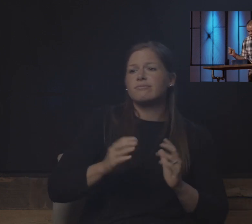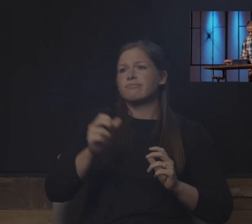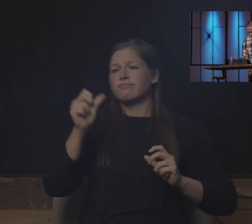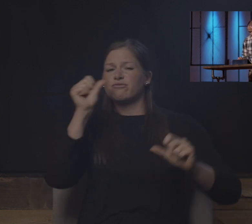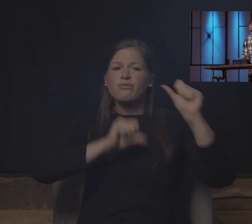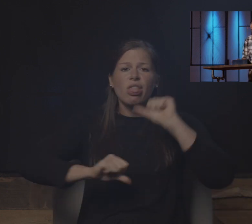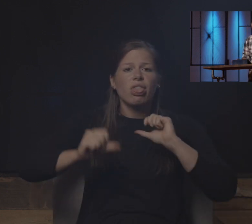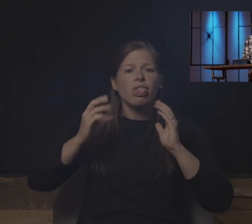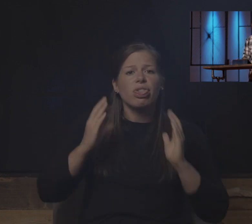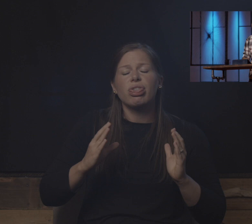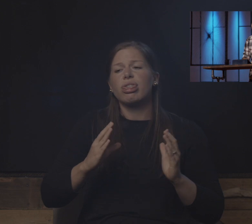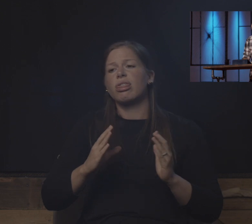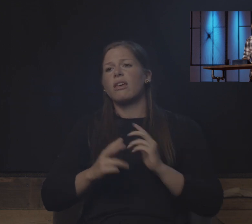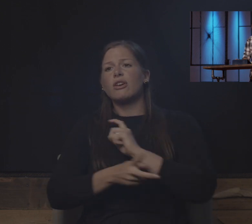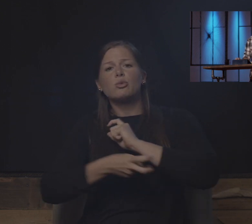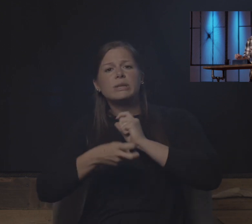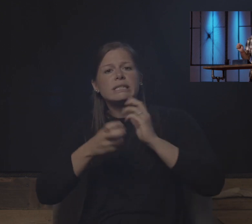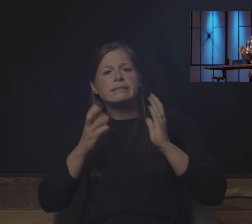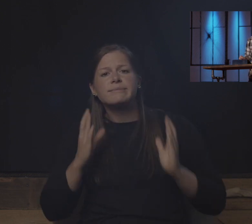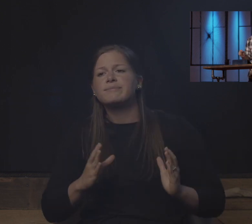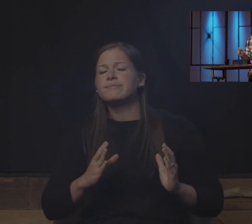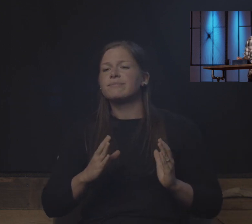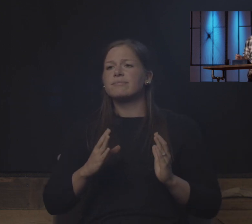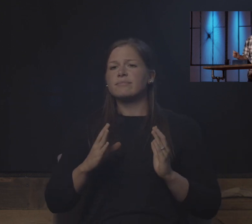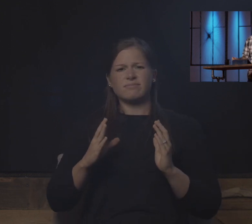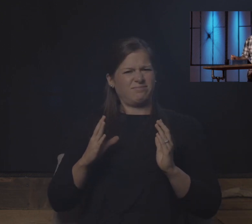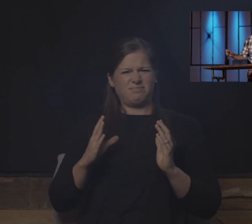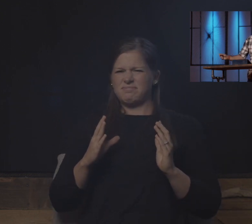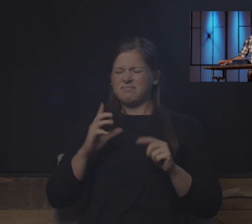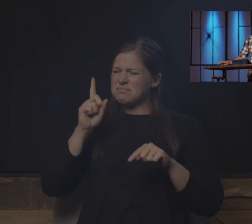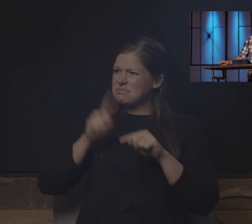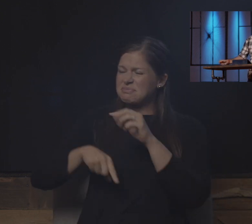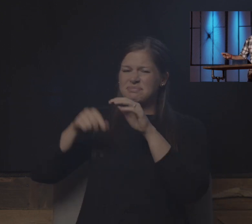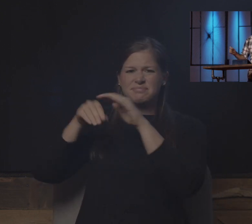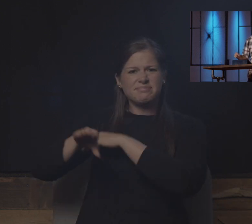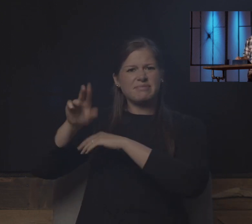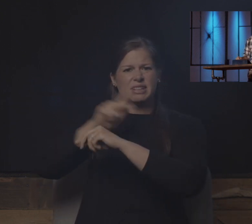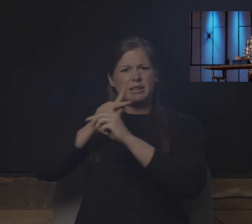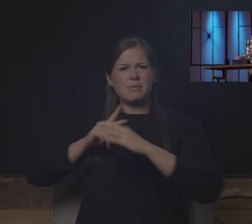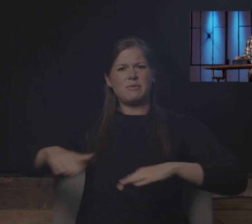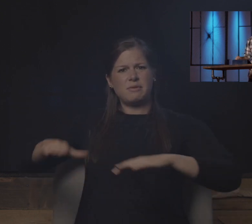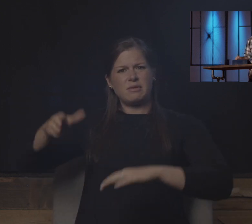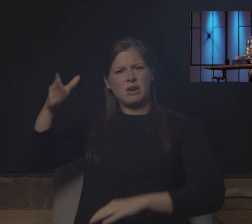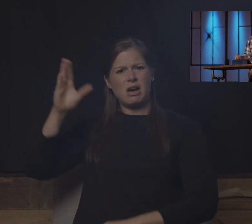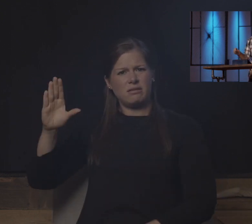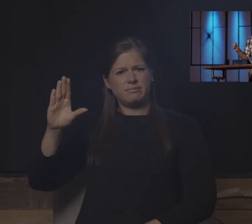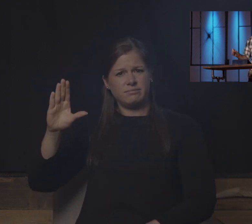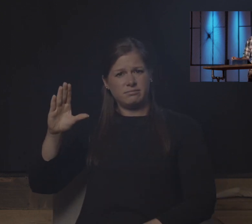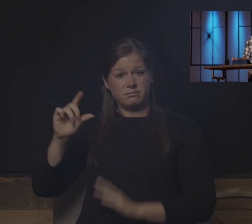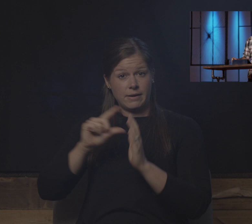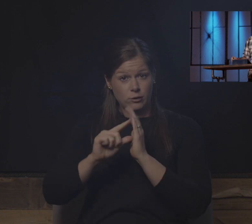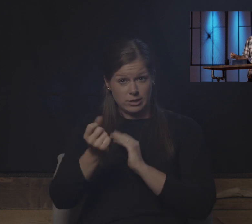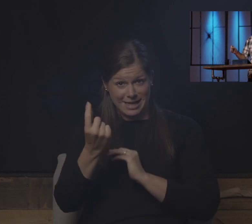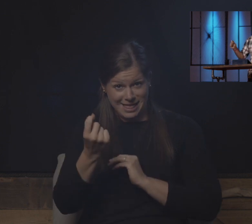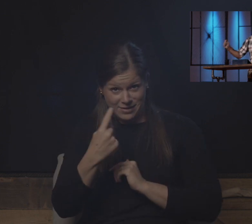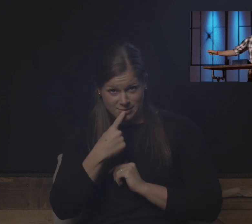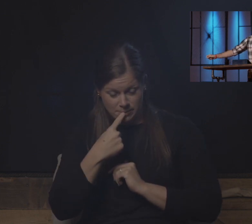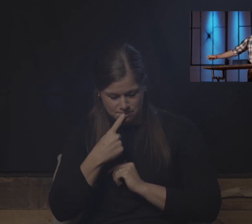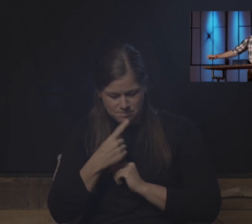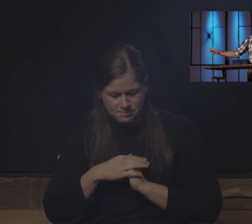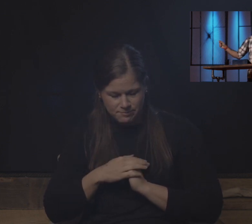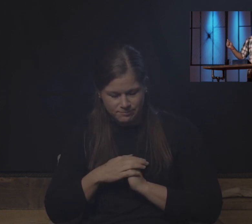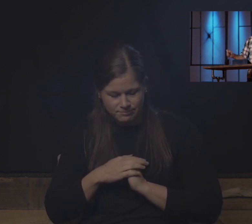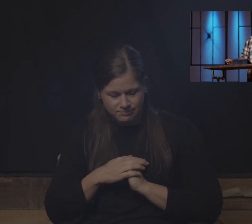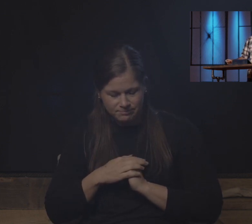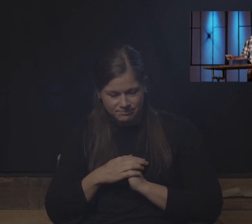drunkards, nor revilers, nor swindlers will inherit the kingdom of God. Verse 11, and such